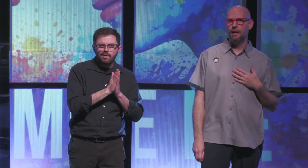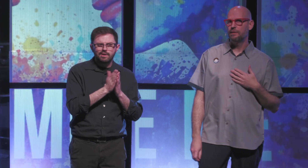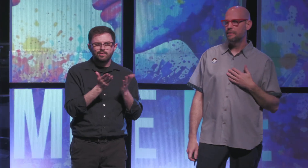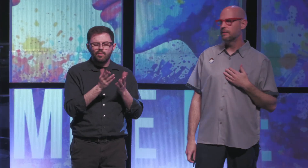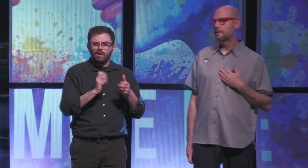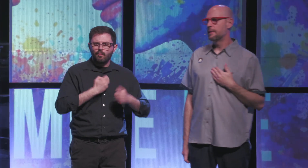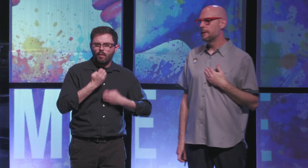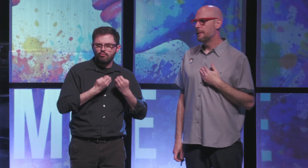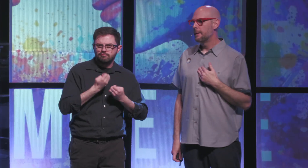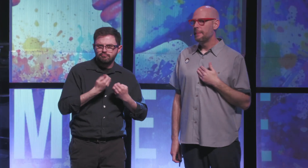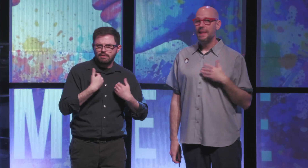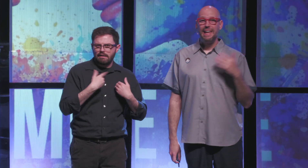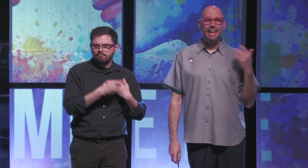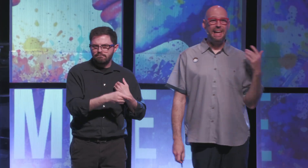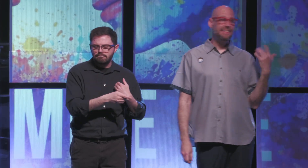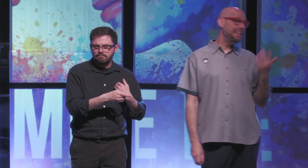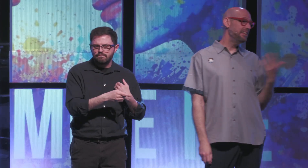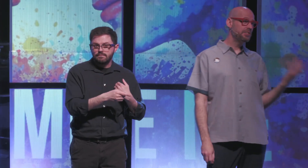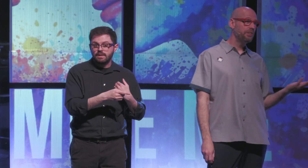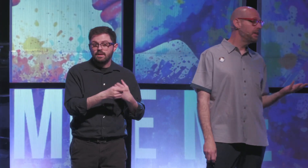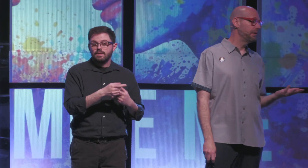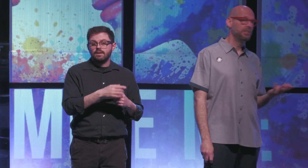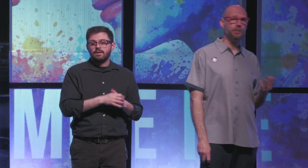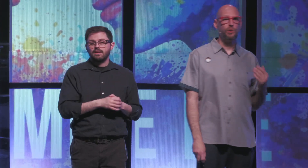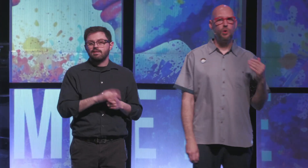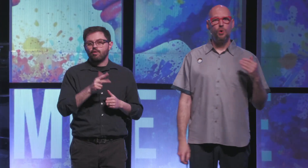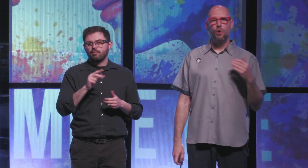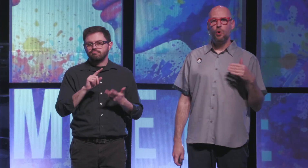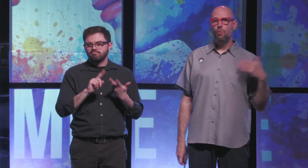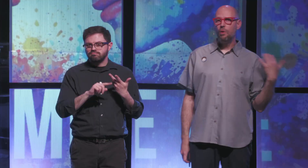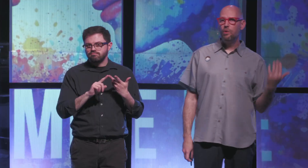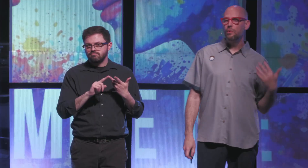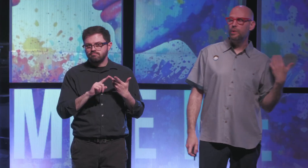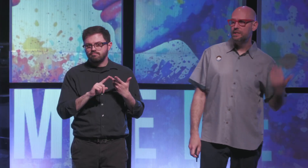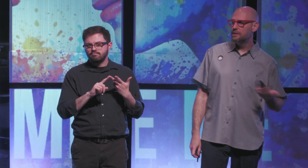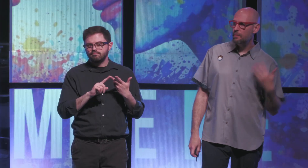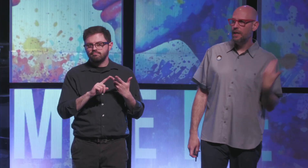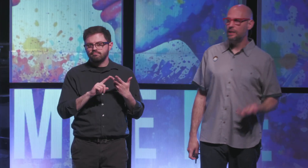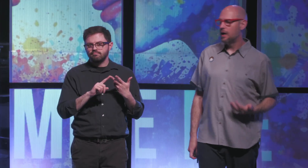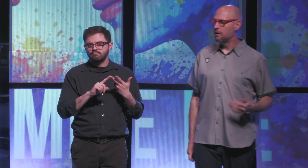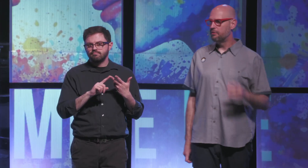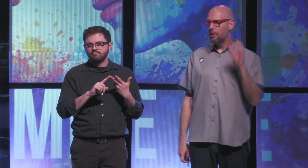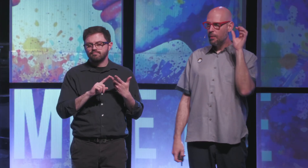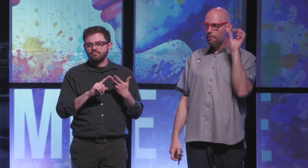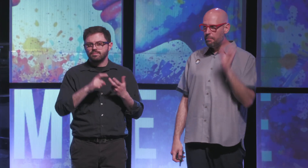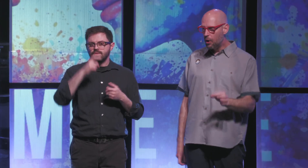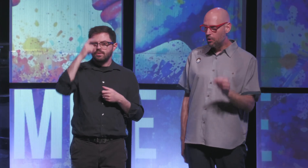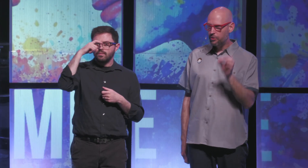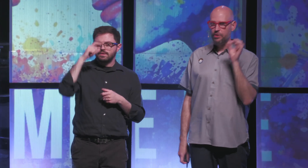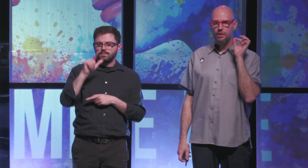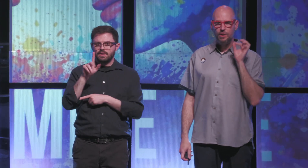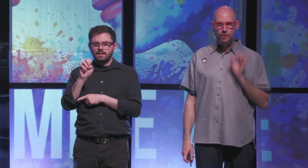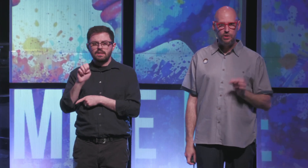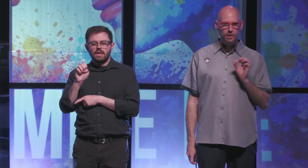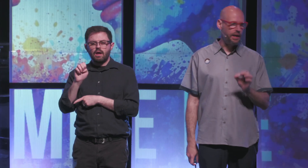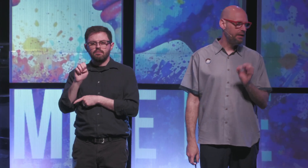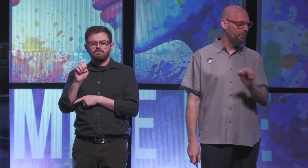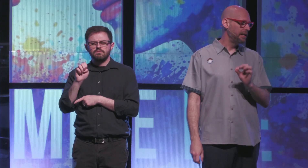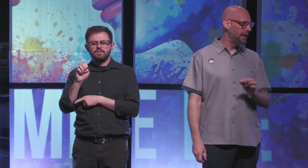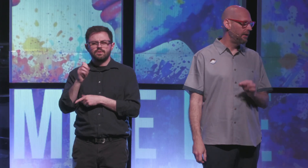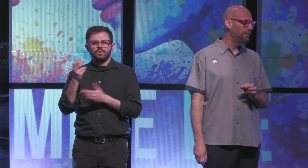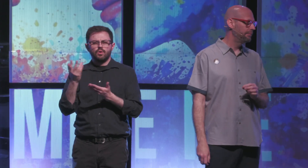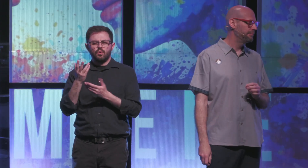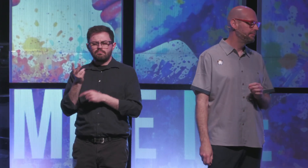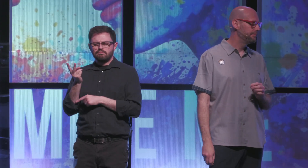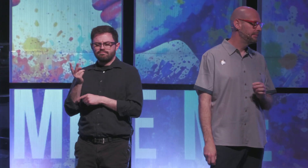driving that? And then here's a great question. What would wisdom and love both look like